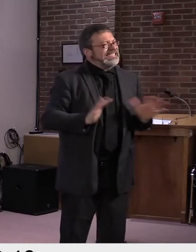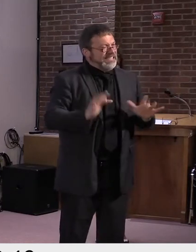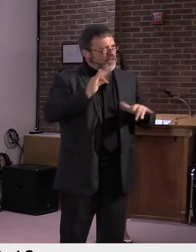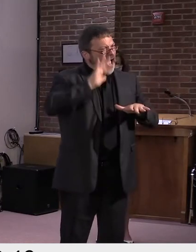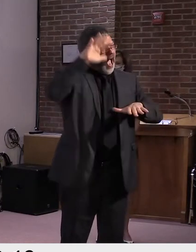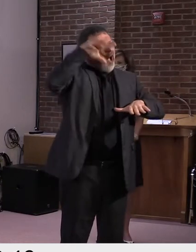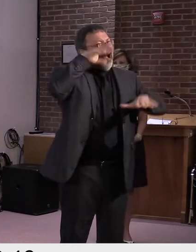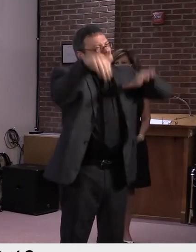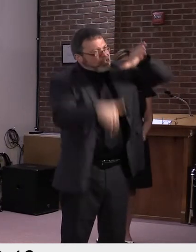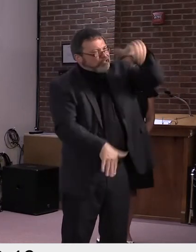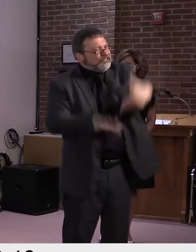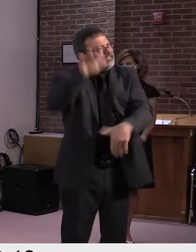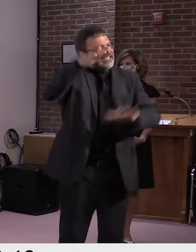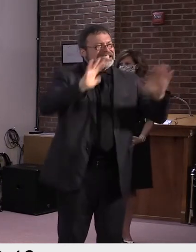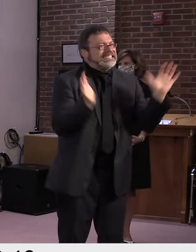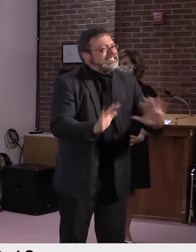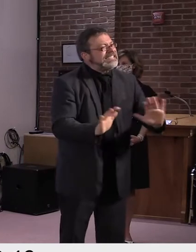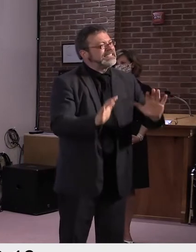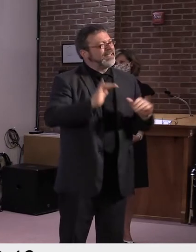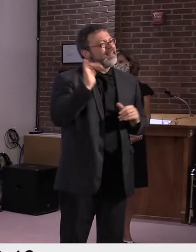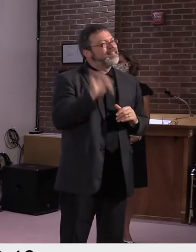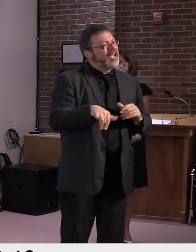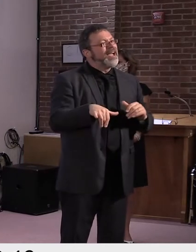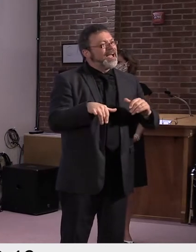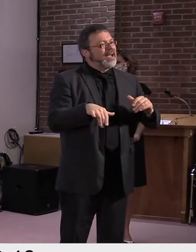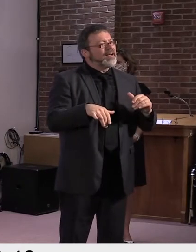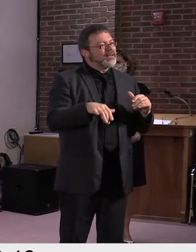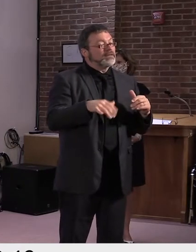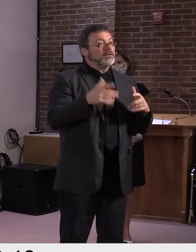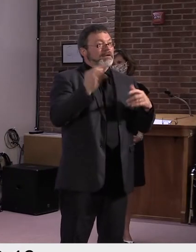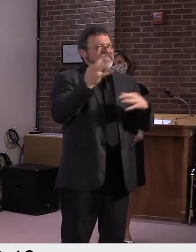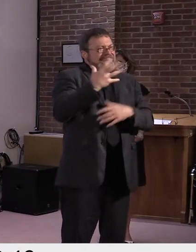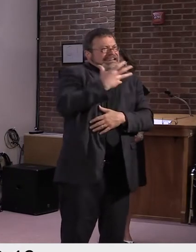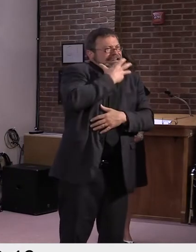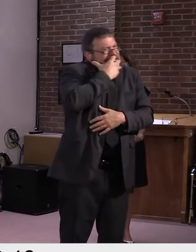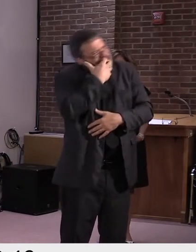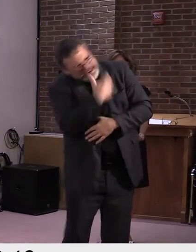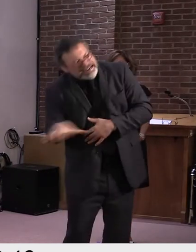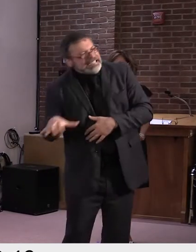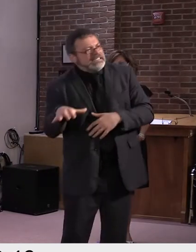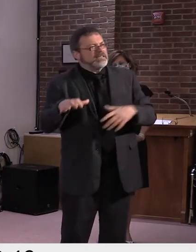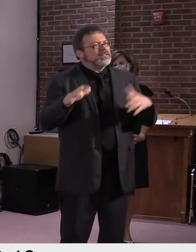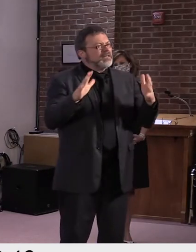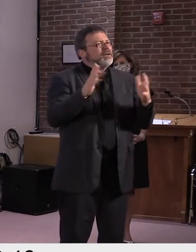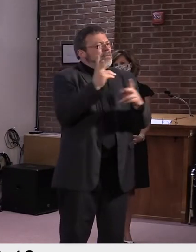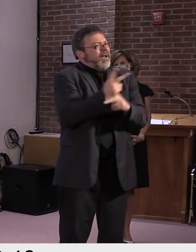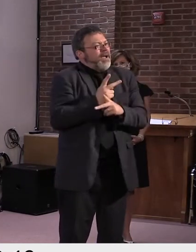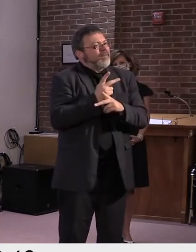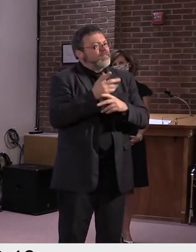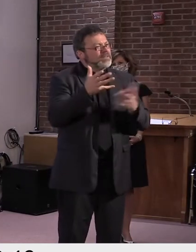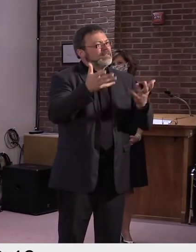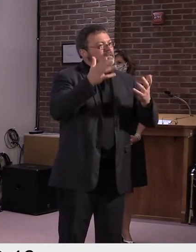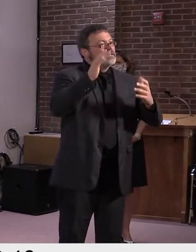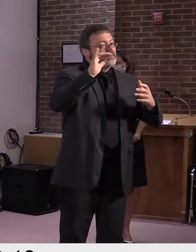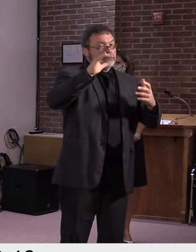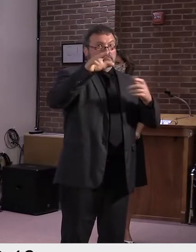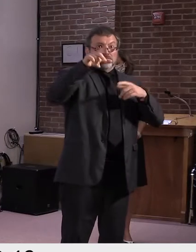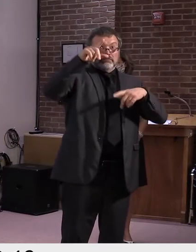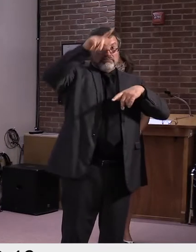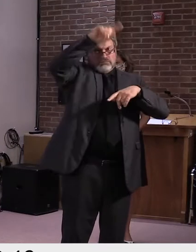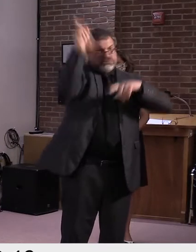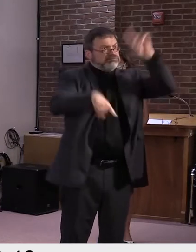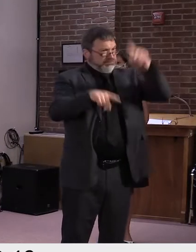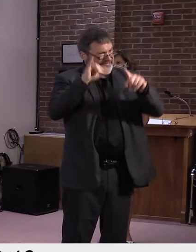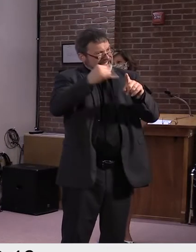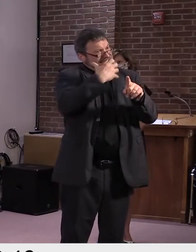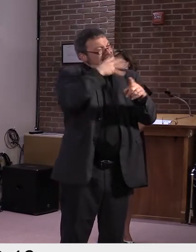being in our lakes and rivers, streams, also creates pop-up thunderstorms that can dramatically change the weather in just a short